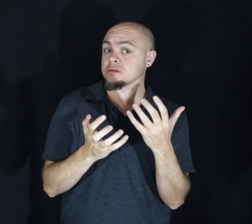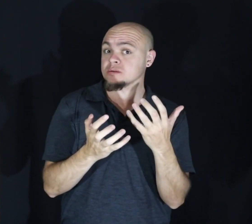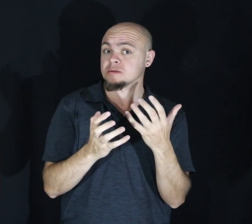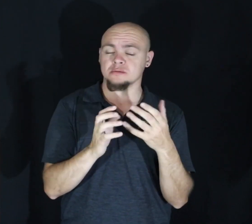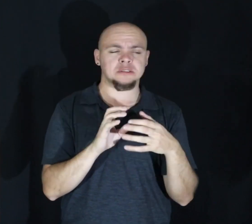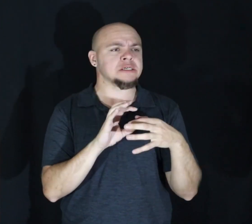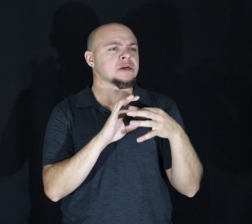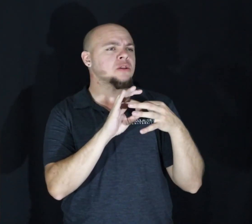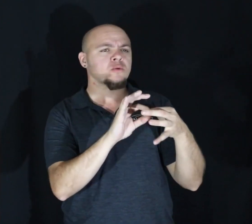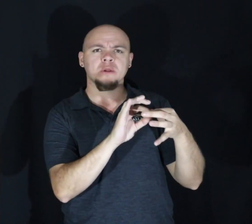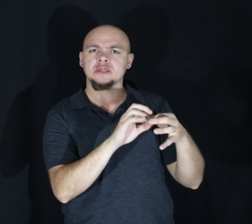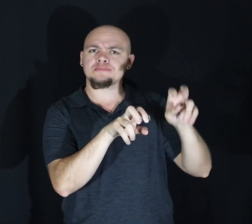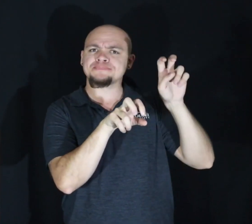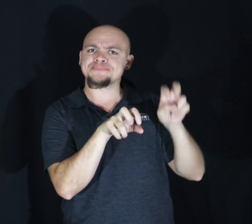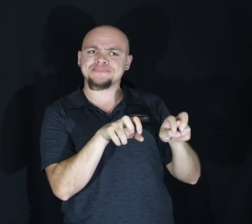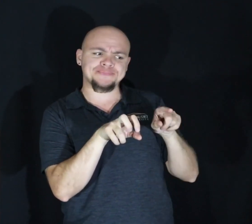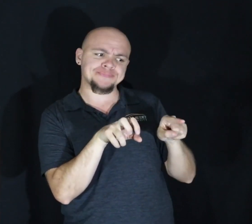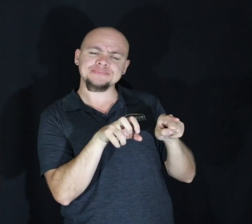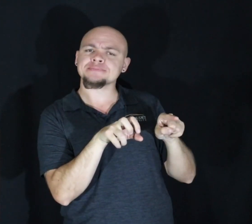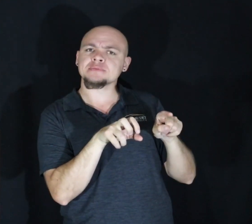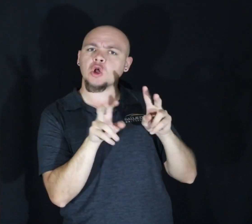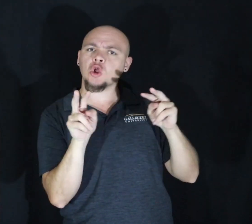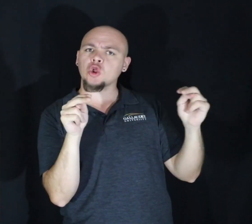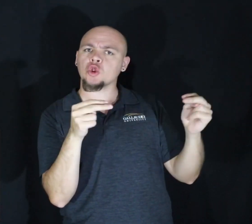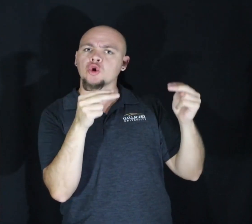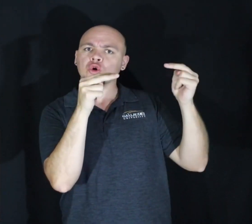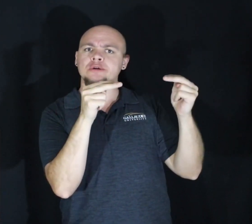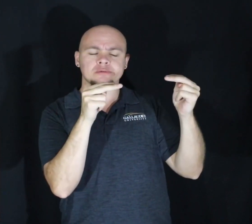relationship to the person sitting next to you. Look at them.